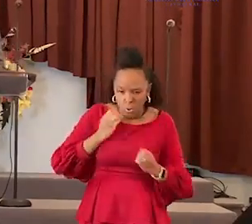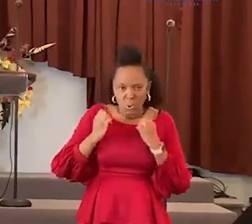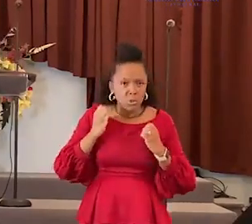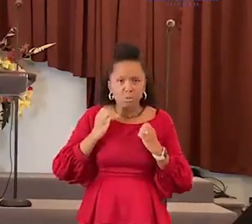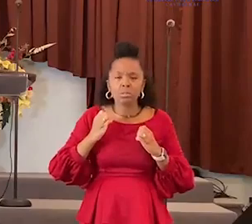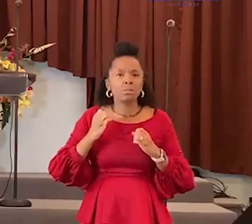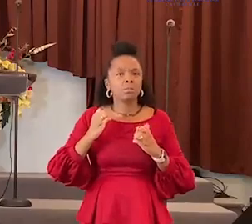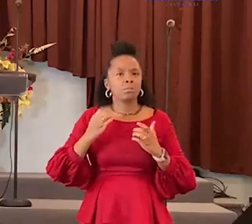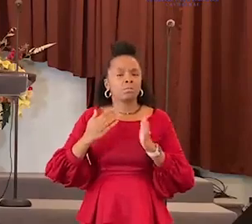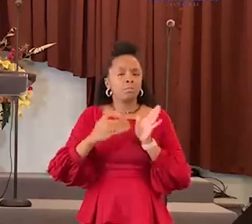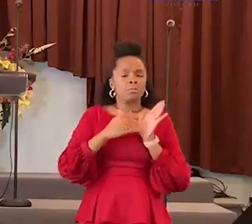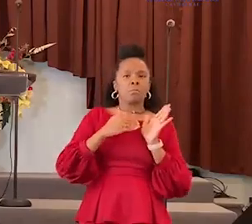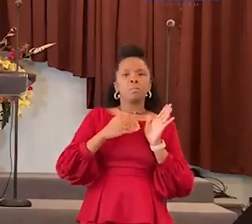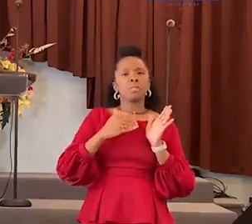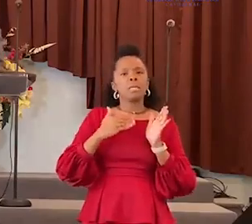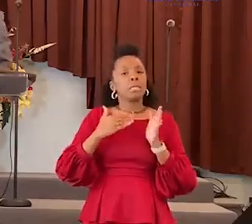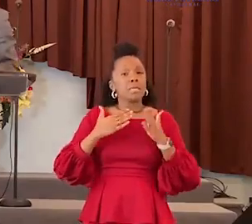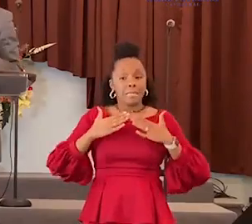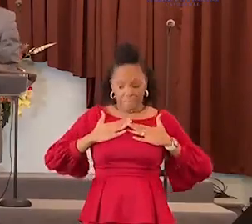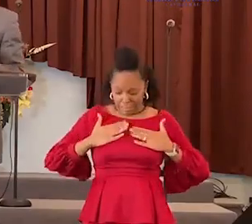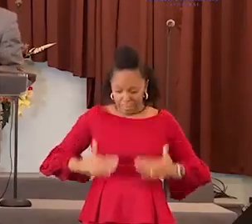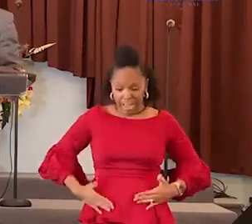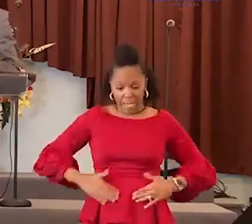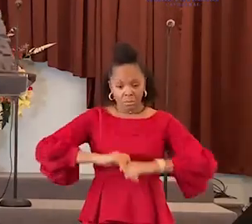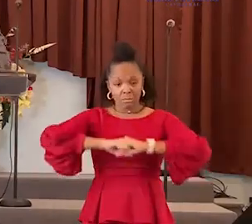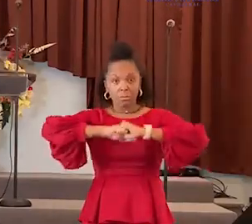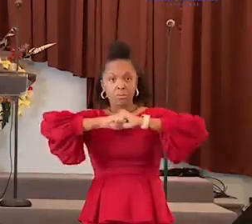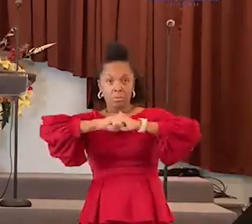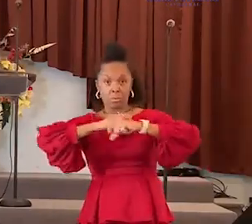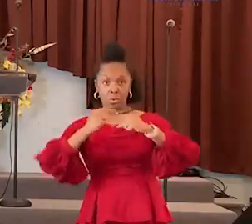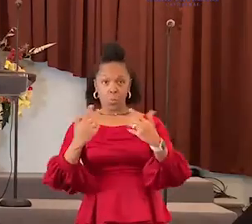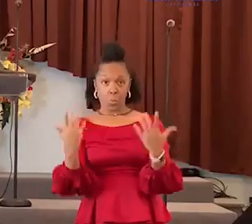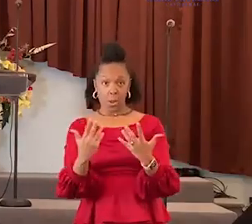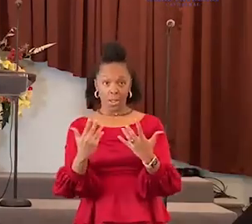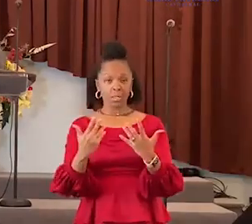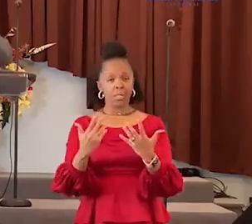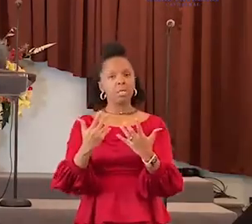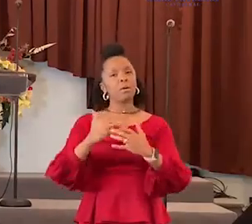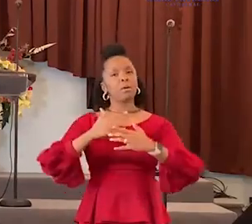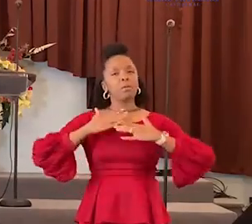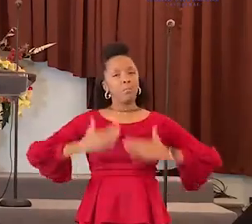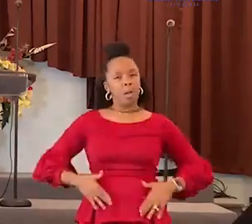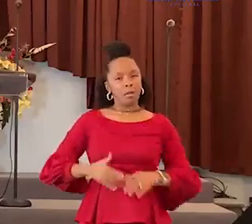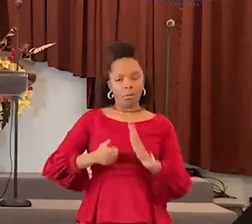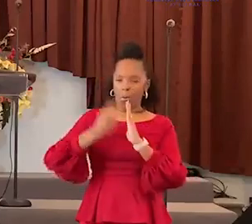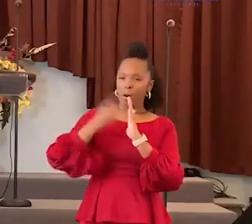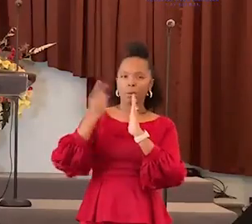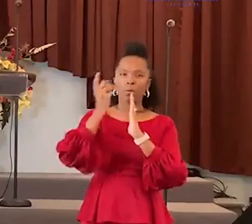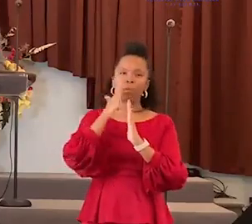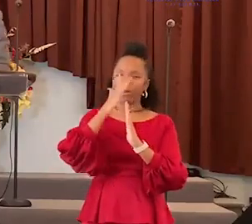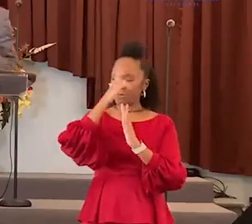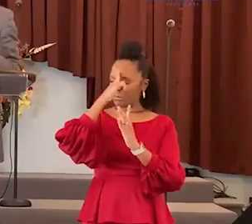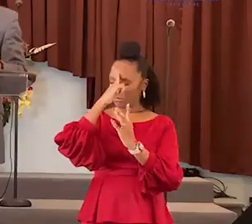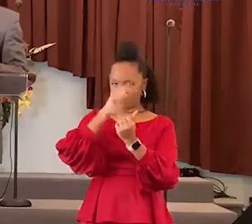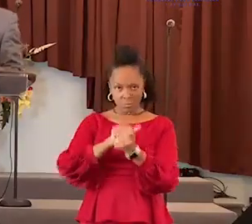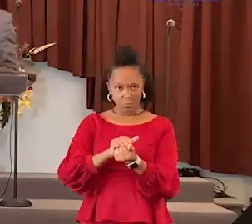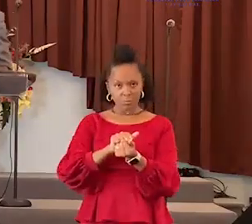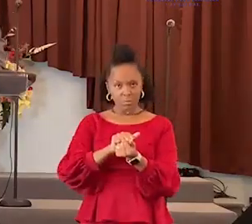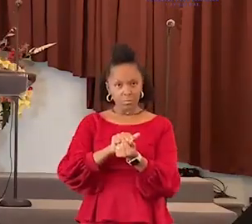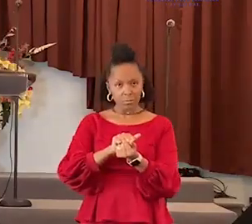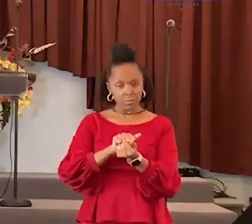the body's defense mechanism is to go into a deep sleep. Come on, sir. It goes